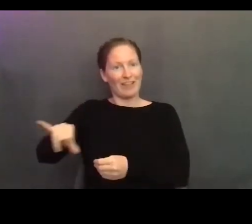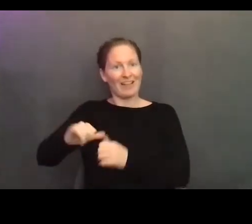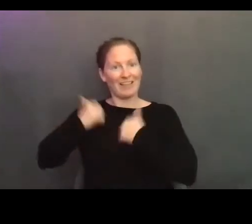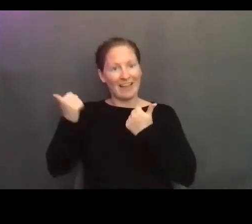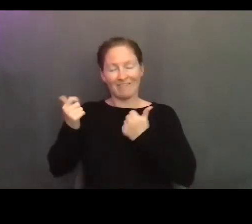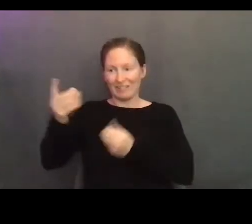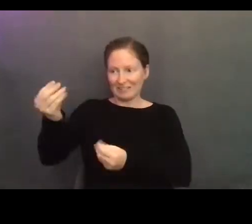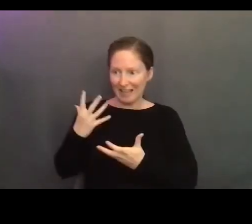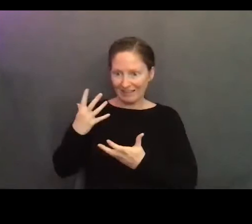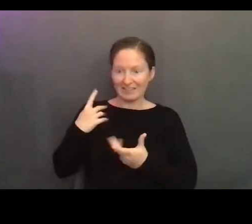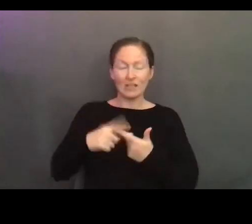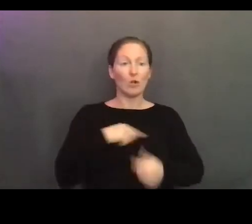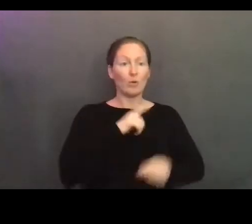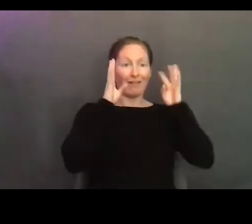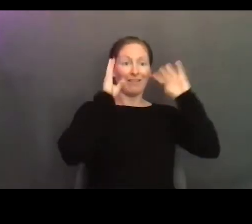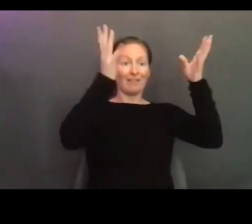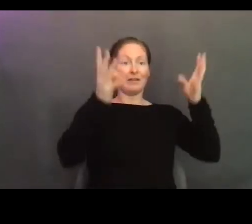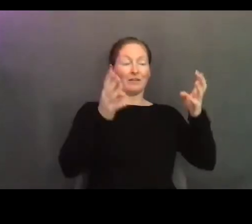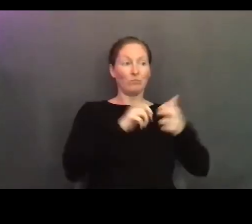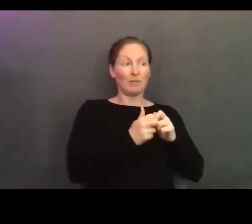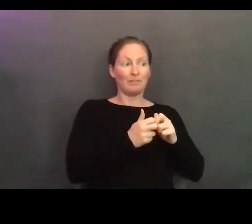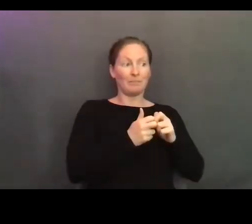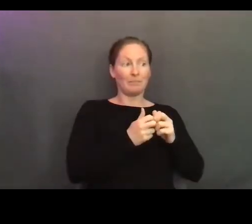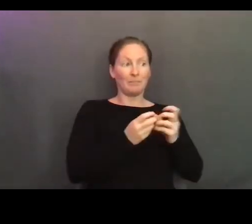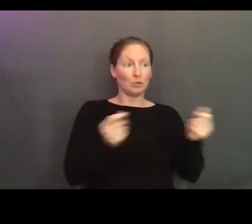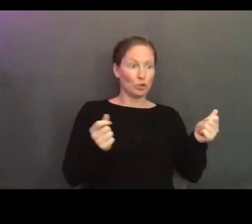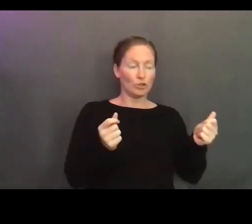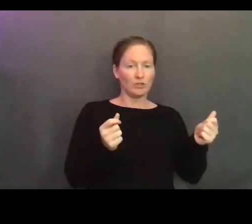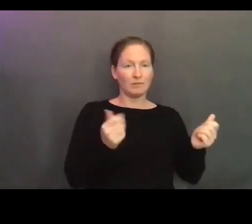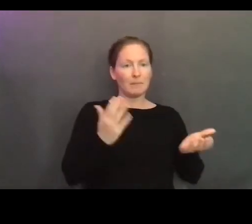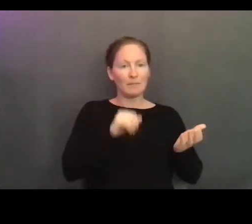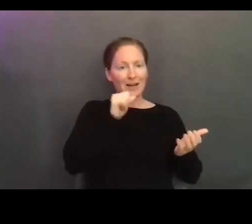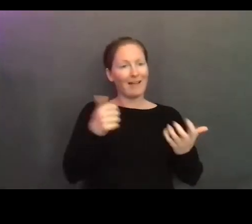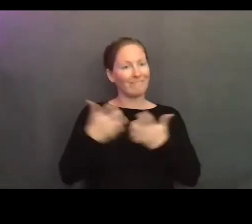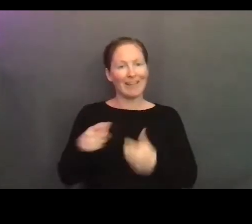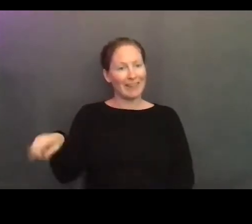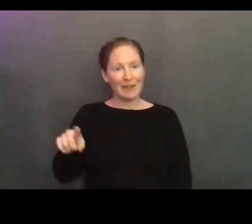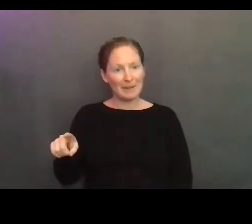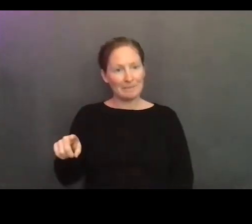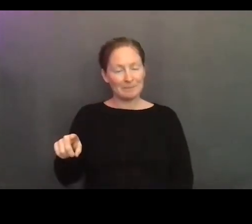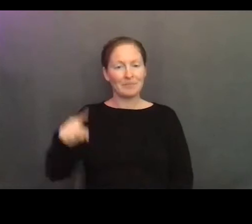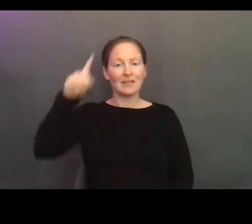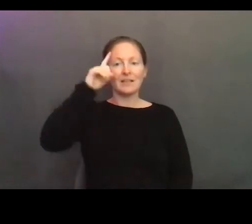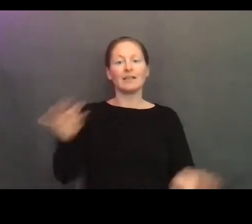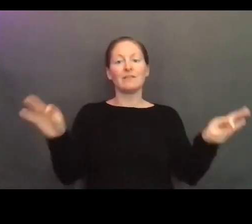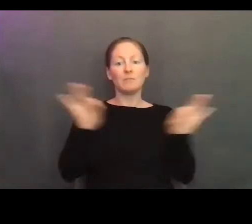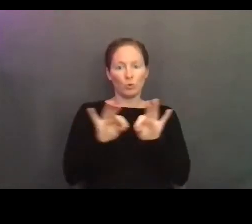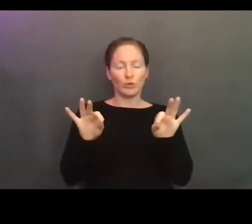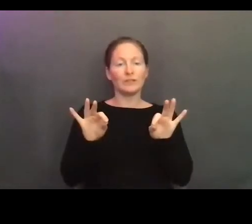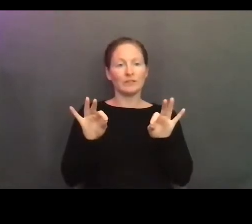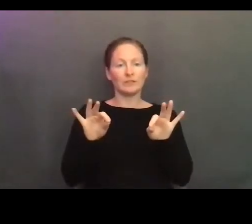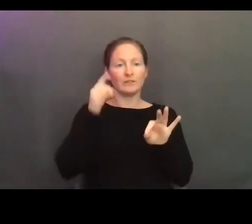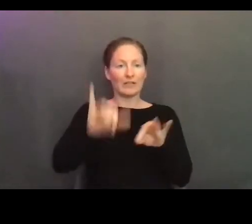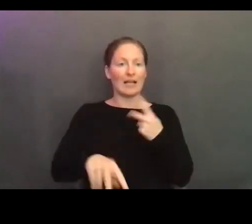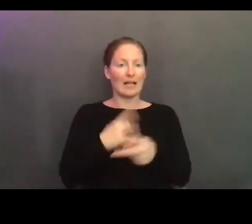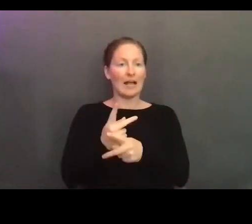times, it's not exactly the most ideal outcome we come up with. So I think that it's very important for that type